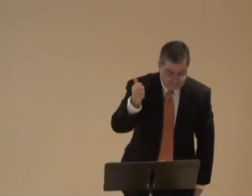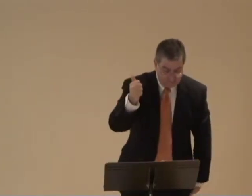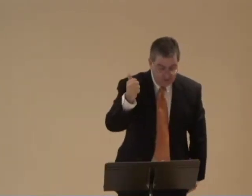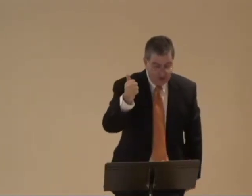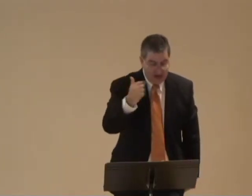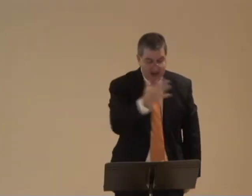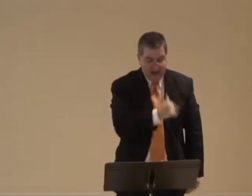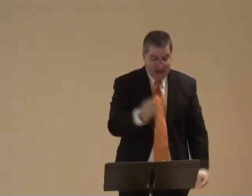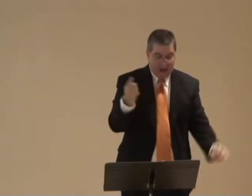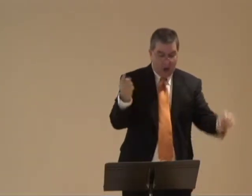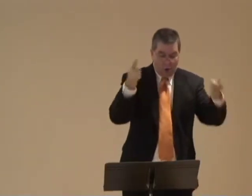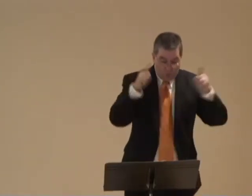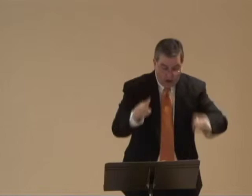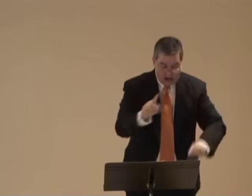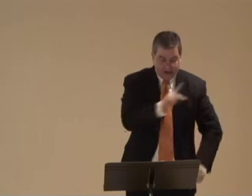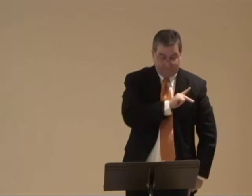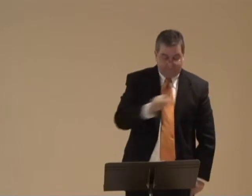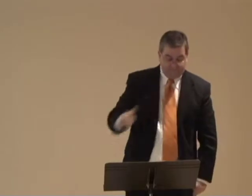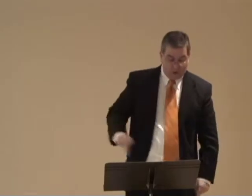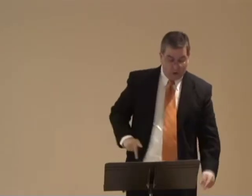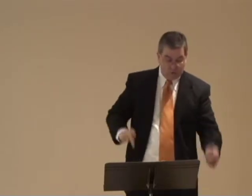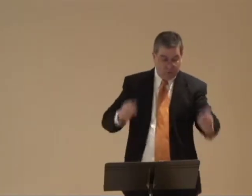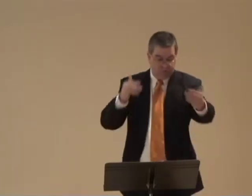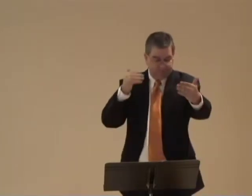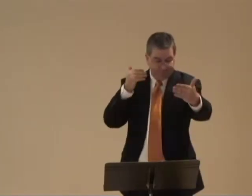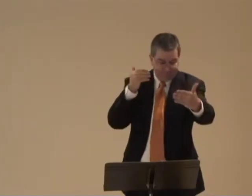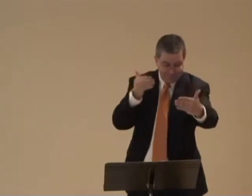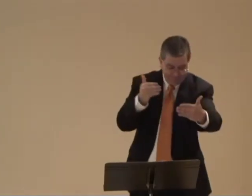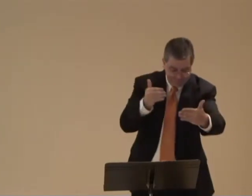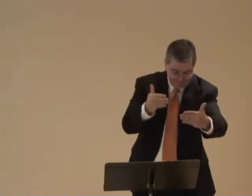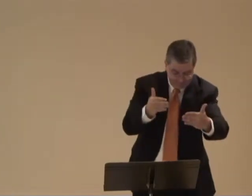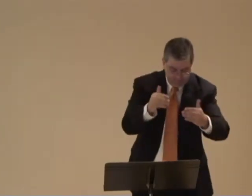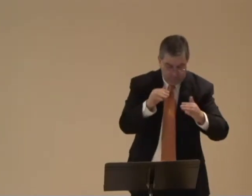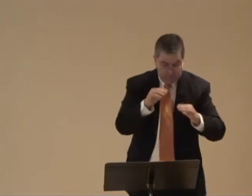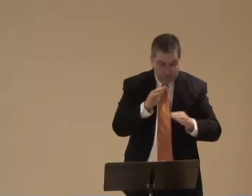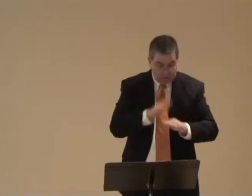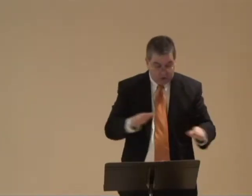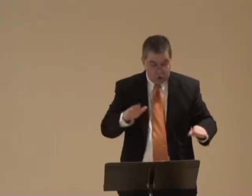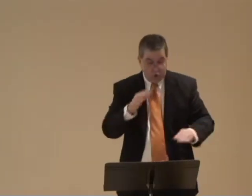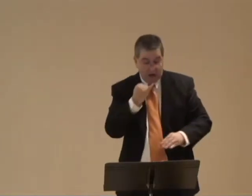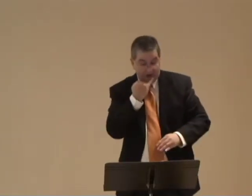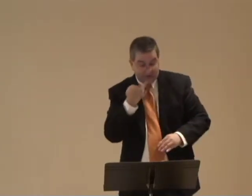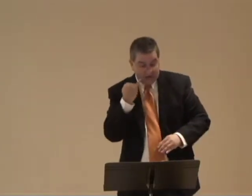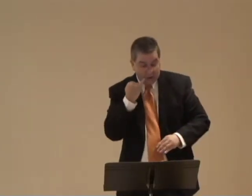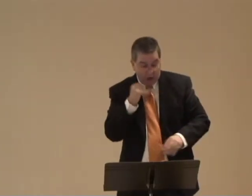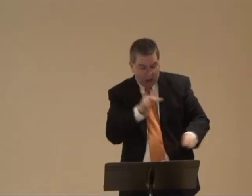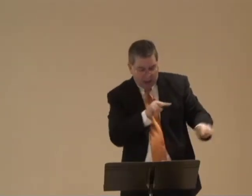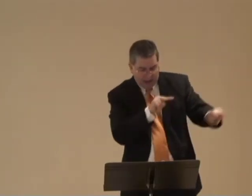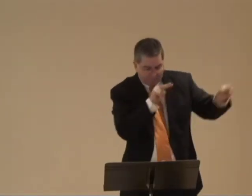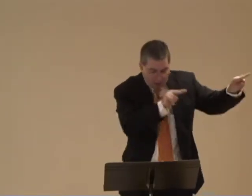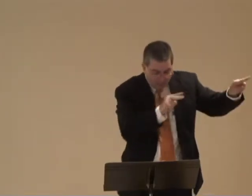Now, let's look at verse 10. And it says, and then Pharaoh through 9, the children